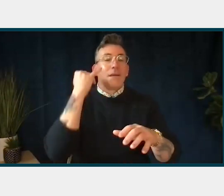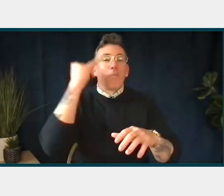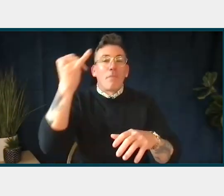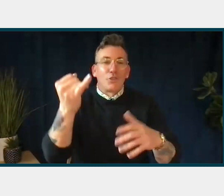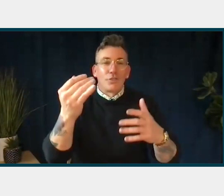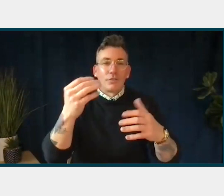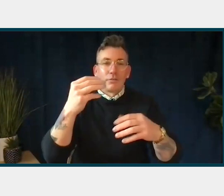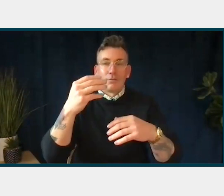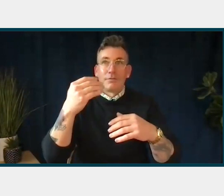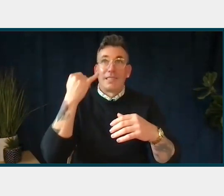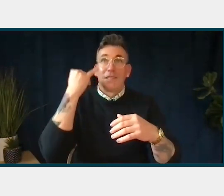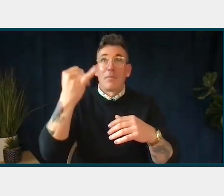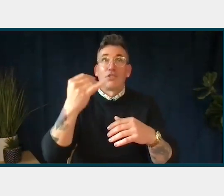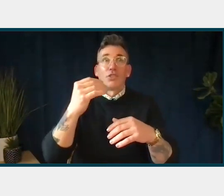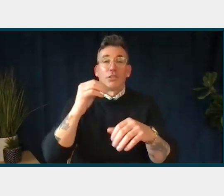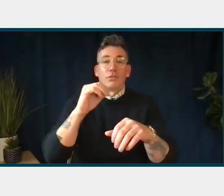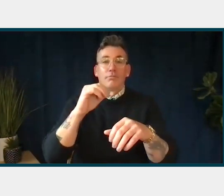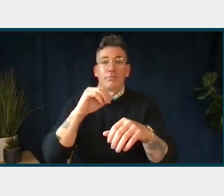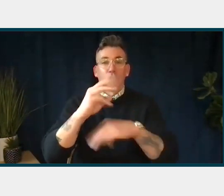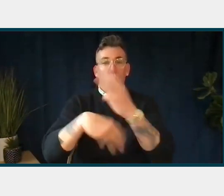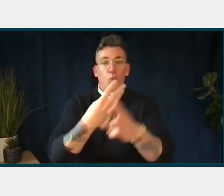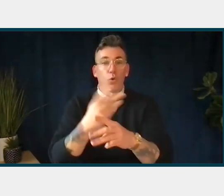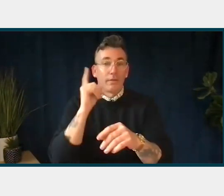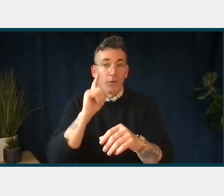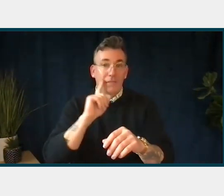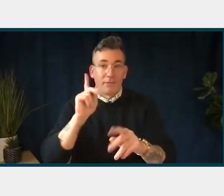this is a metaphor for me, but imagine